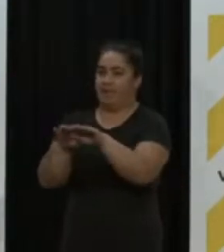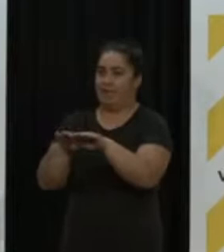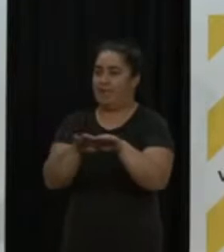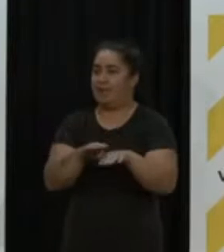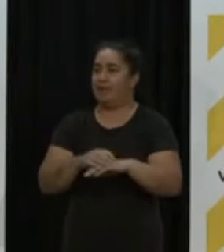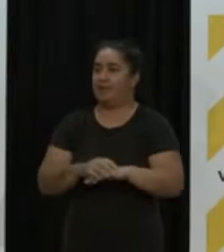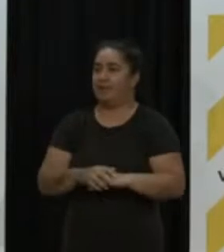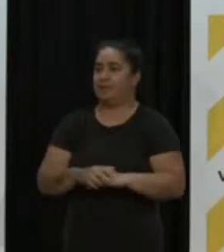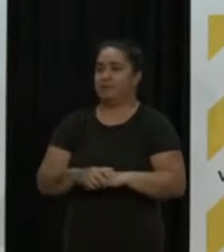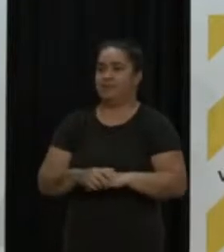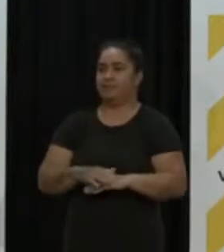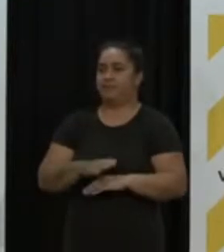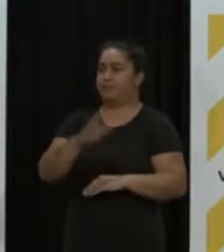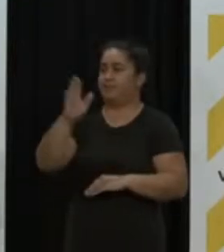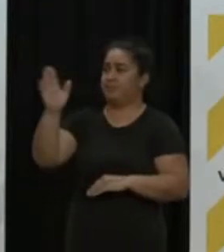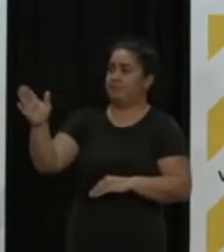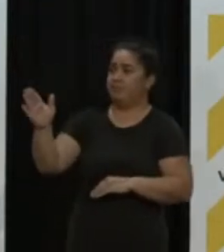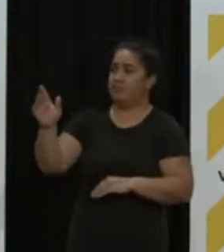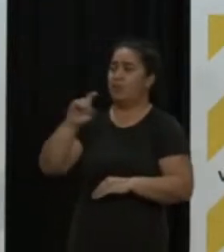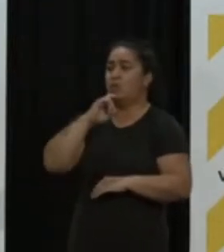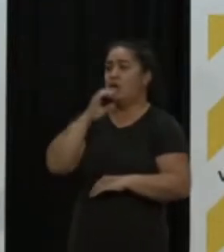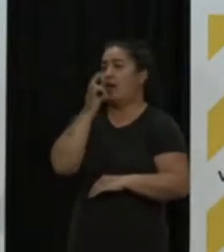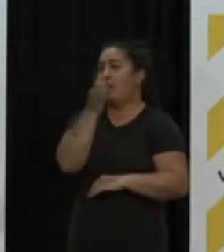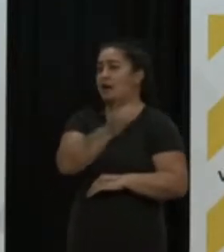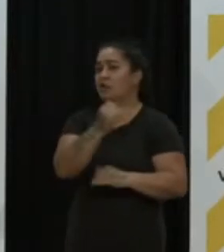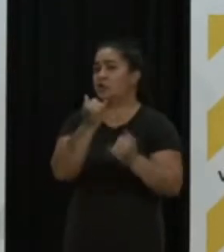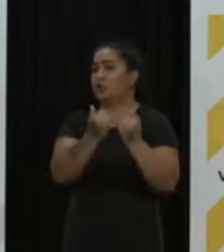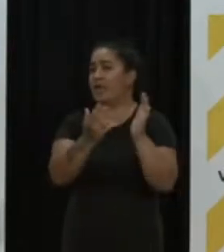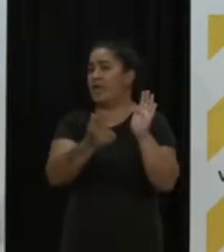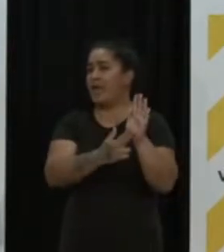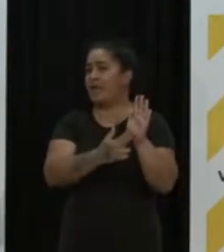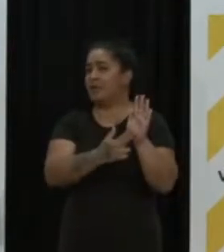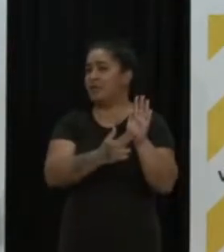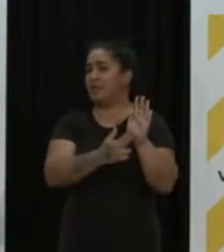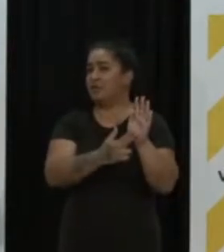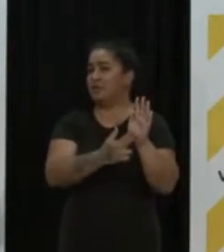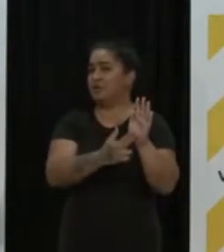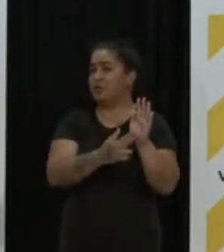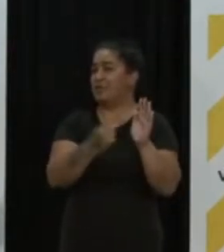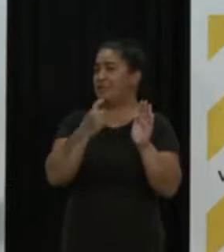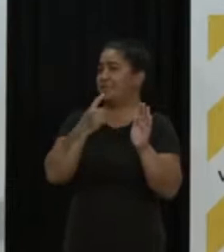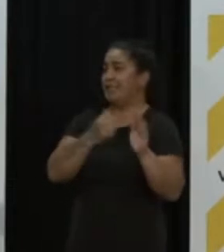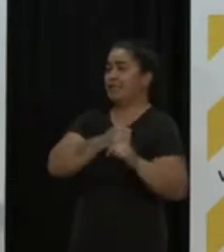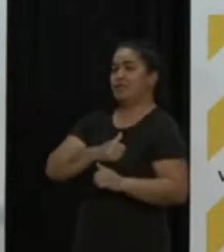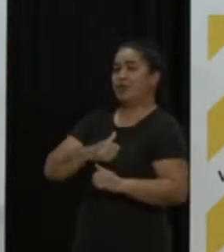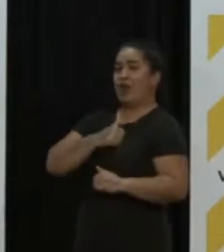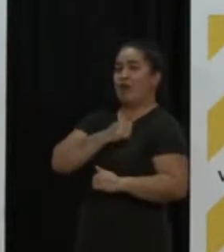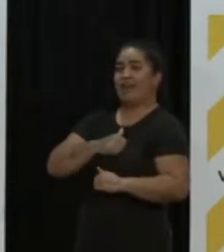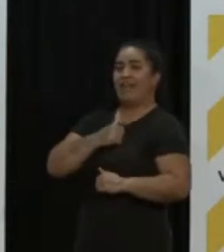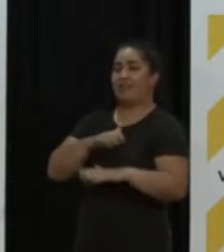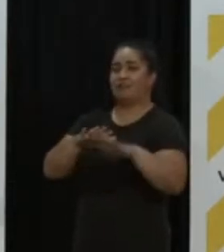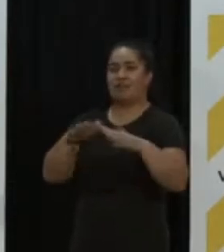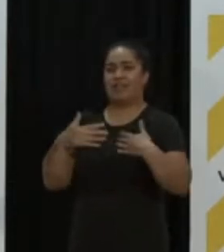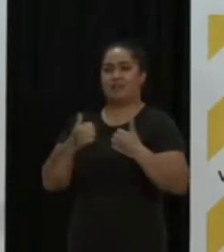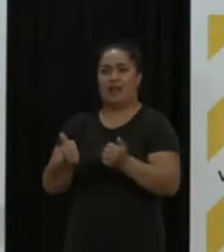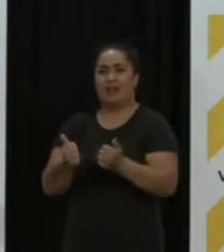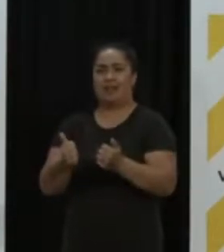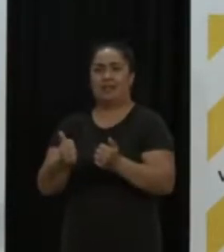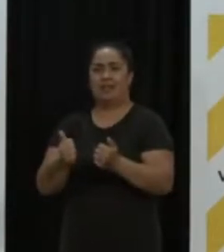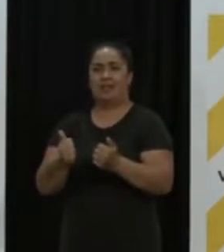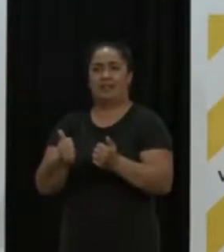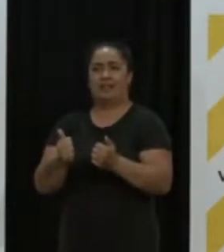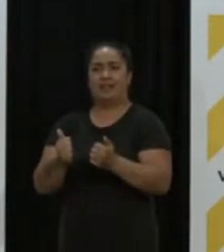more? Are you Sure, going Barry. to ask Stuart Nash to apologise for calling the groundswell movement racist and